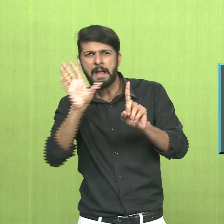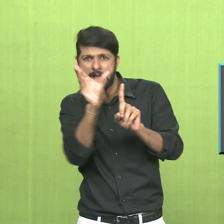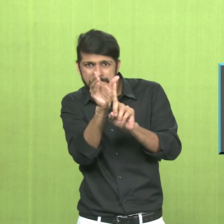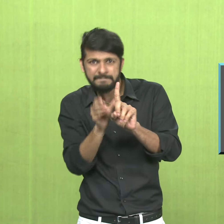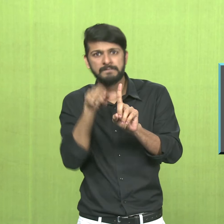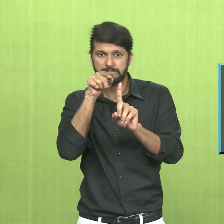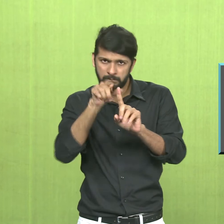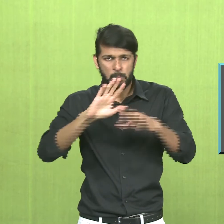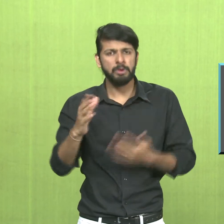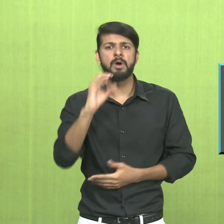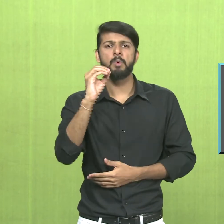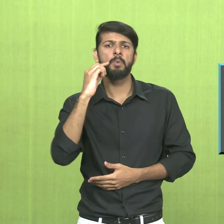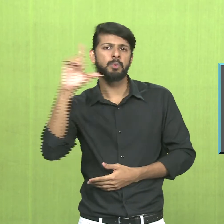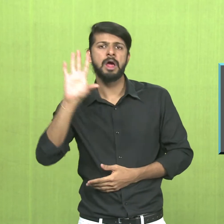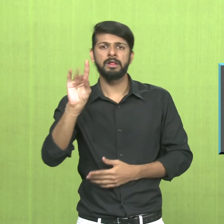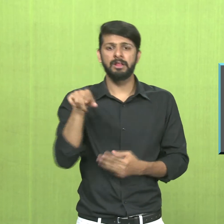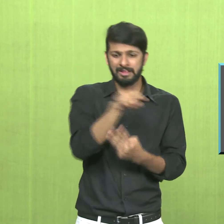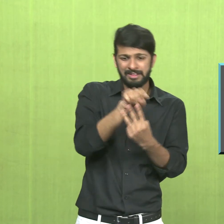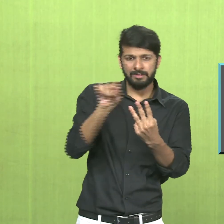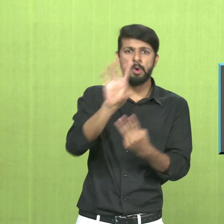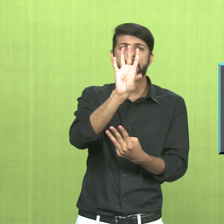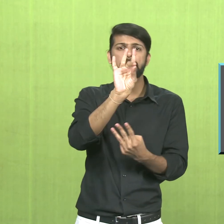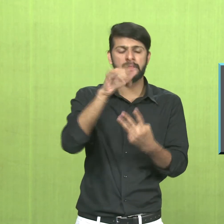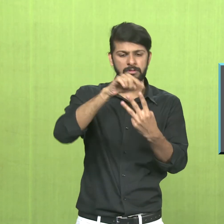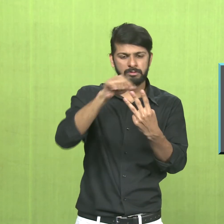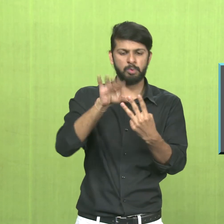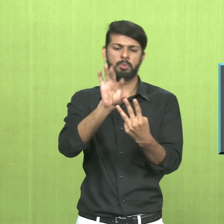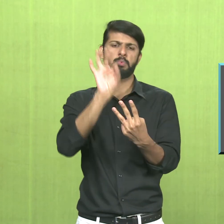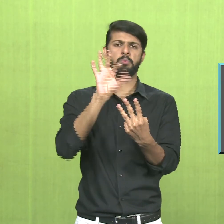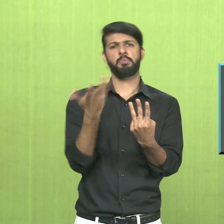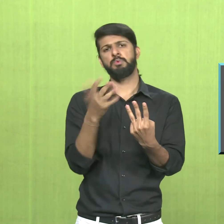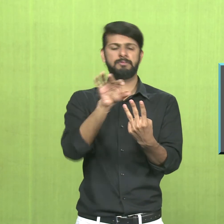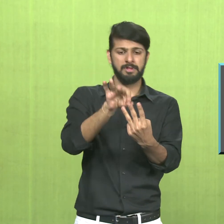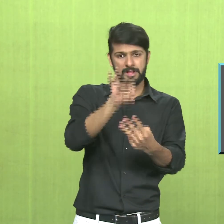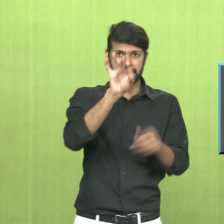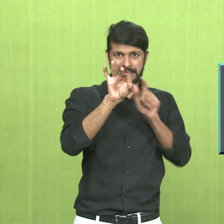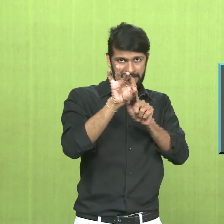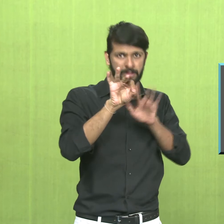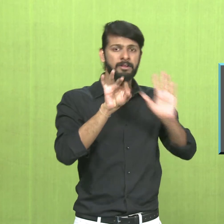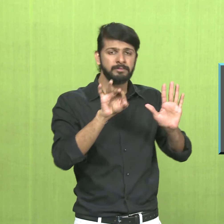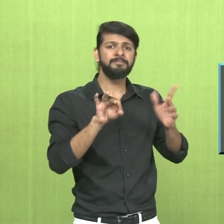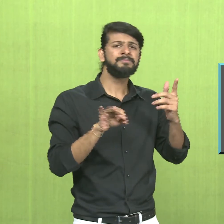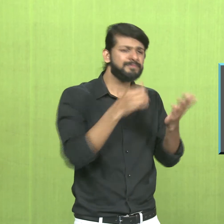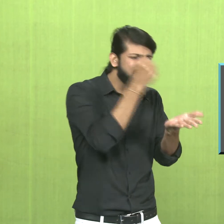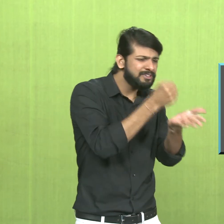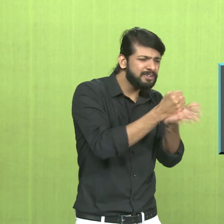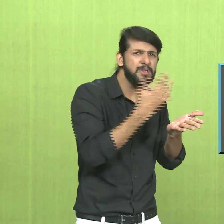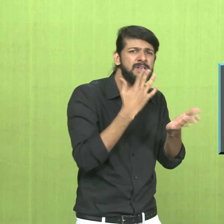or oil. Any of these items is mixed with fine and